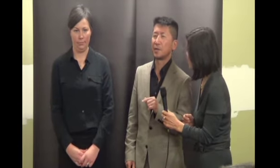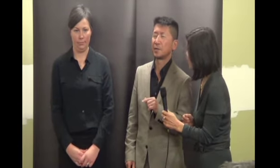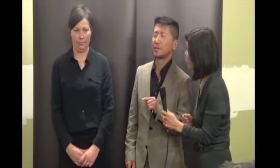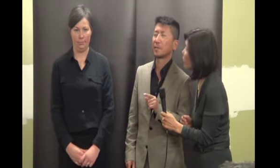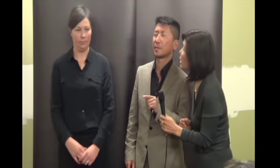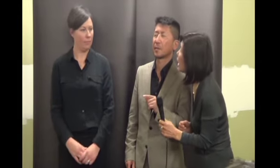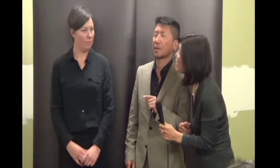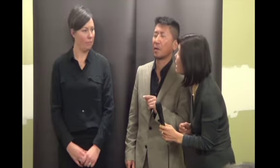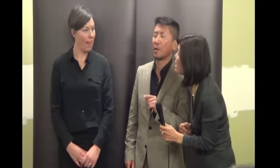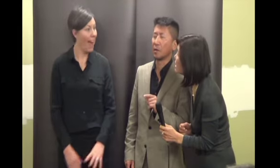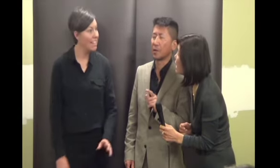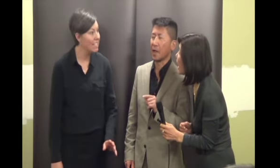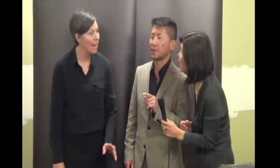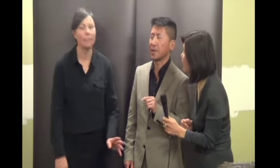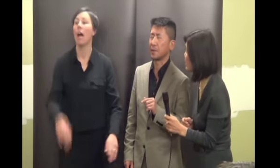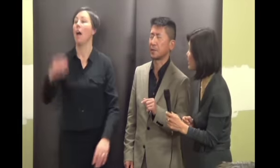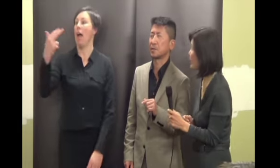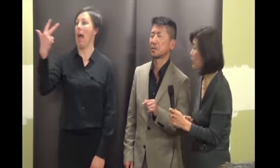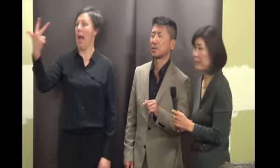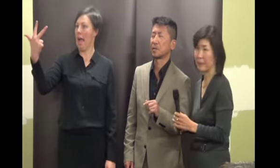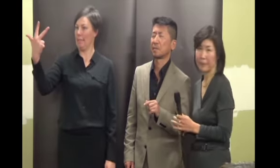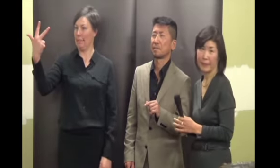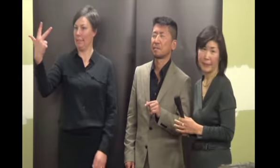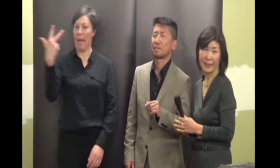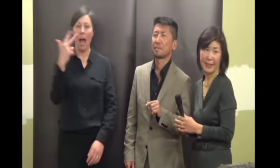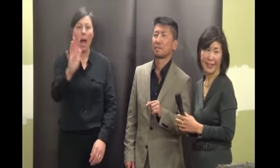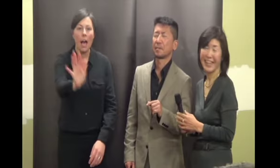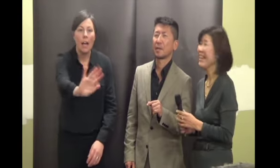Eight days. No, only 8 days. Only 8 days.